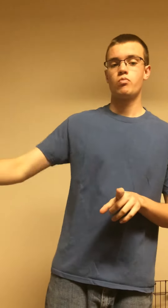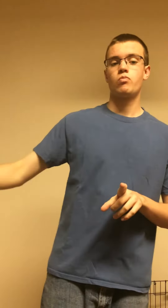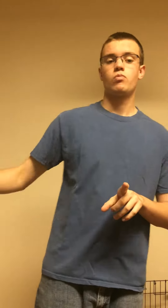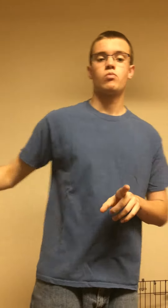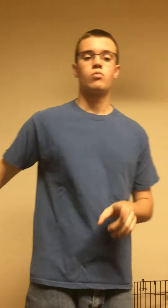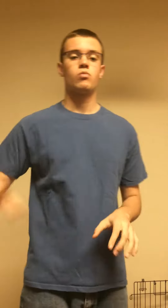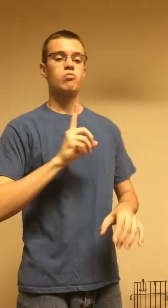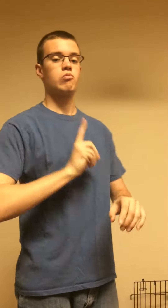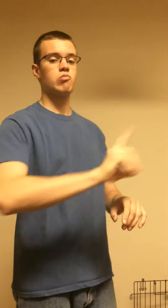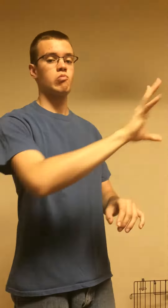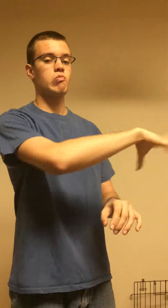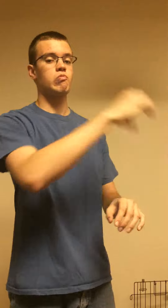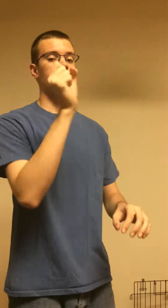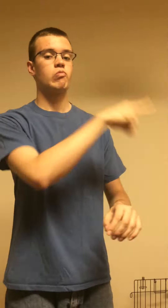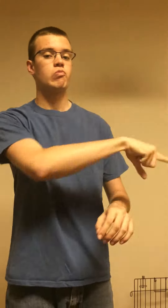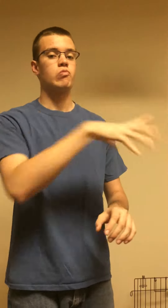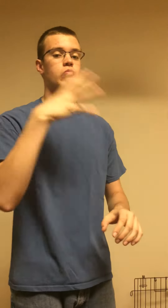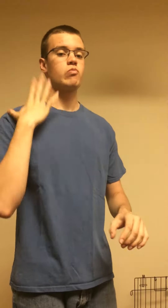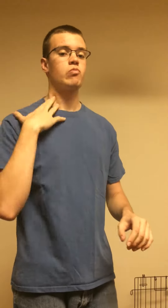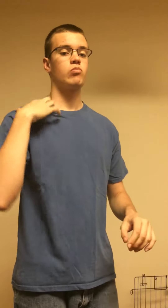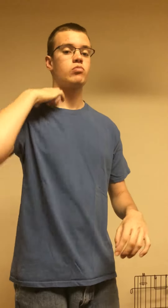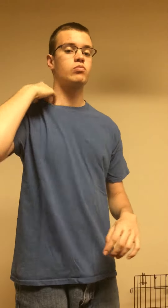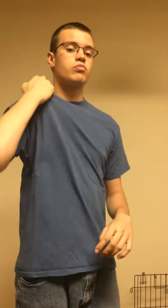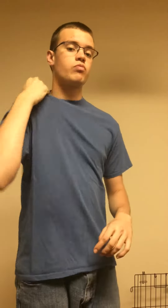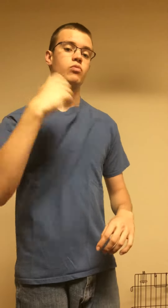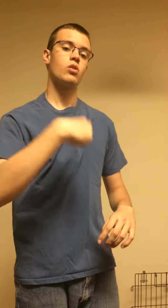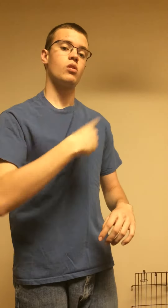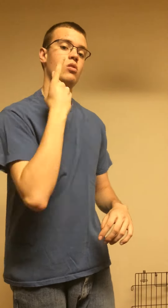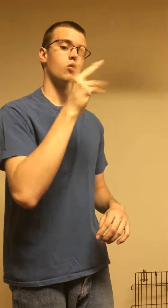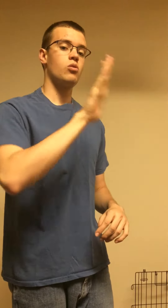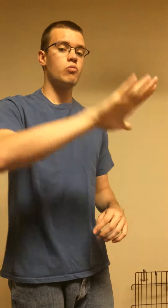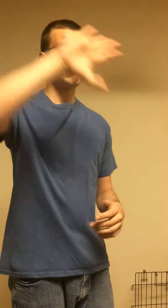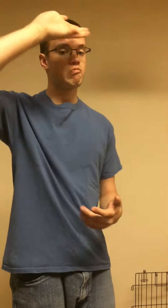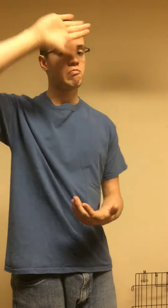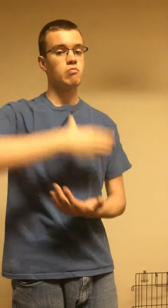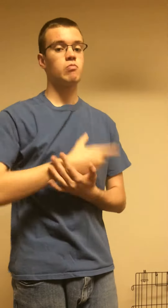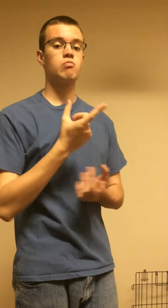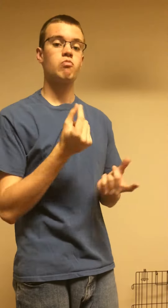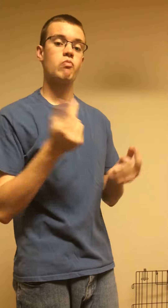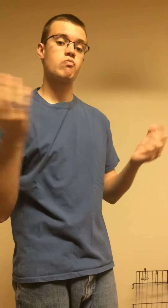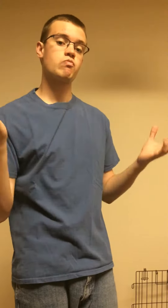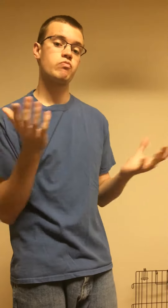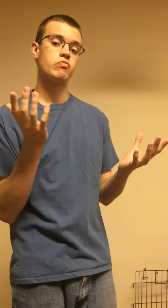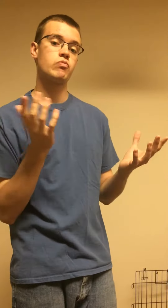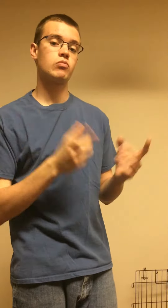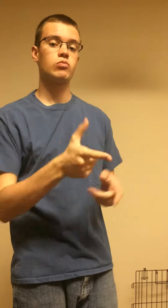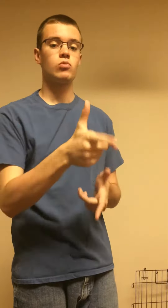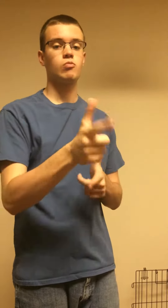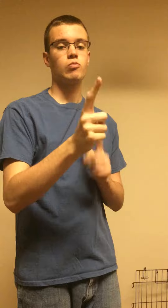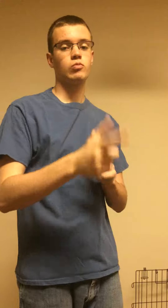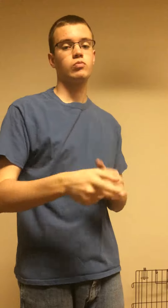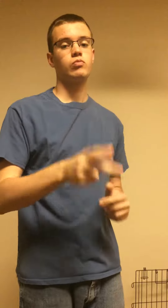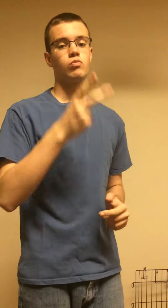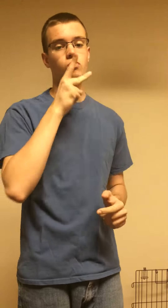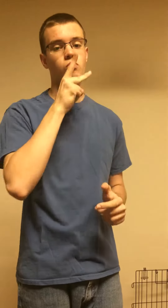He had them by the collar, said he caught them shooting beer bottles down in a holler, and smoking. I